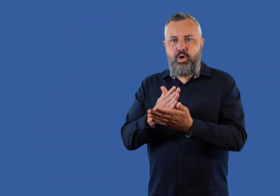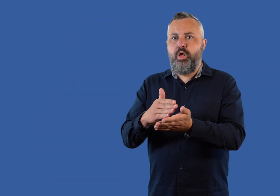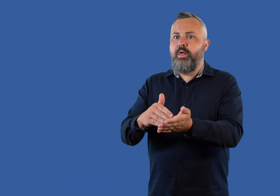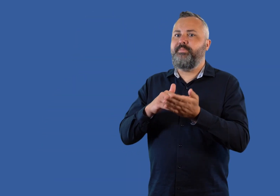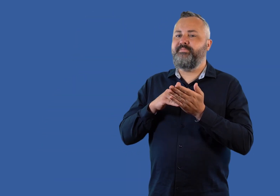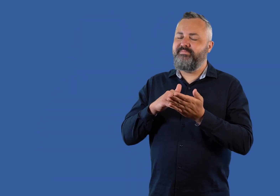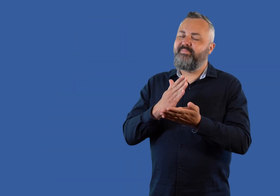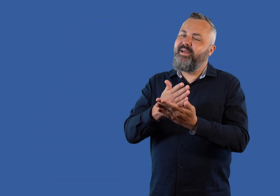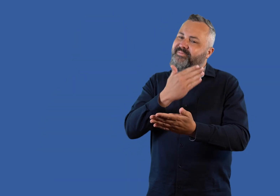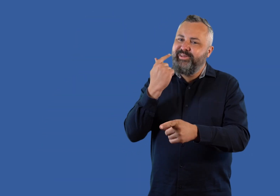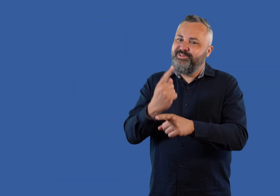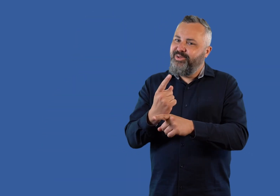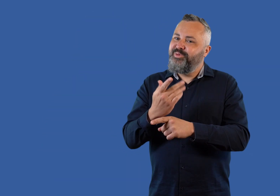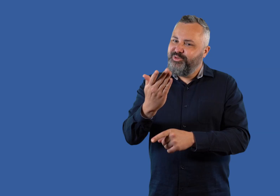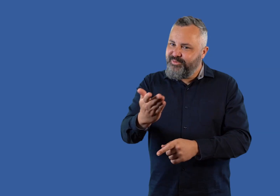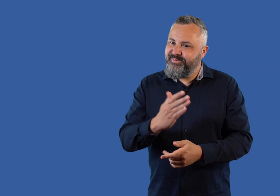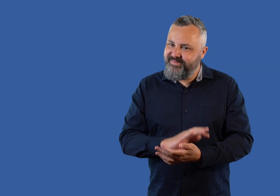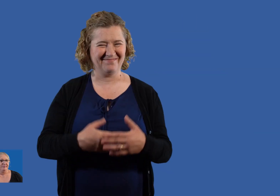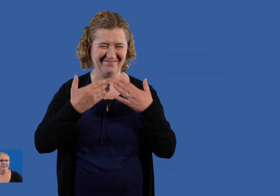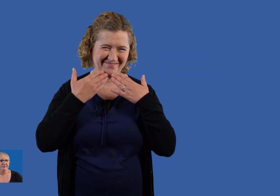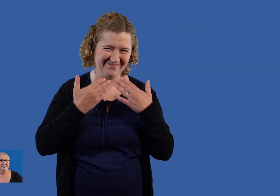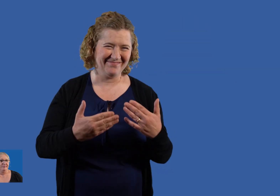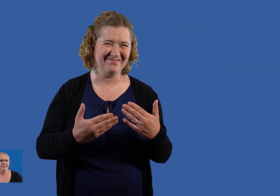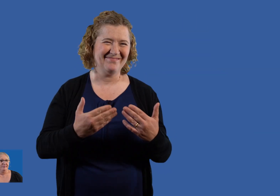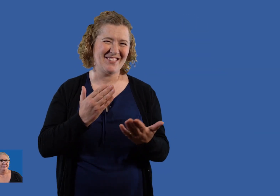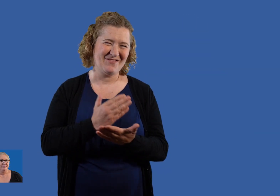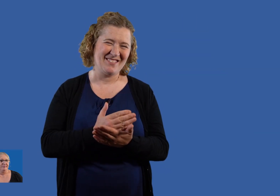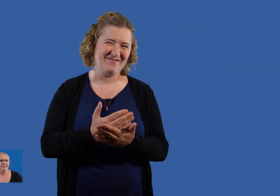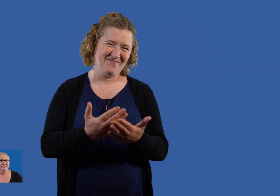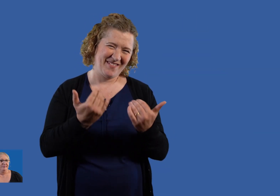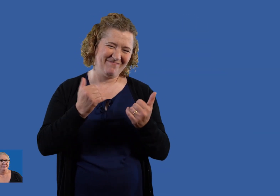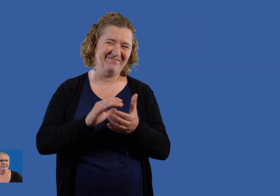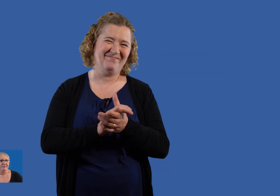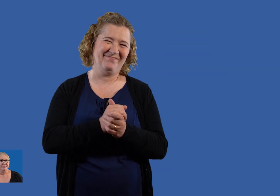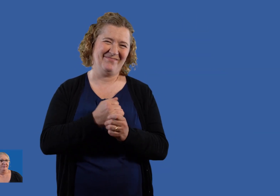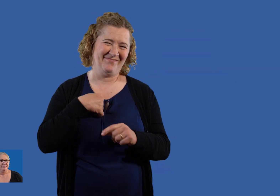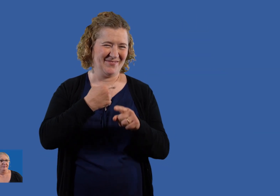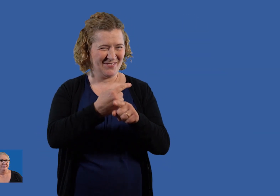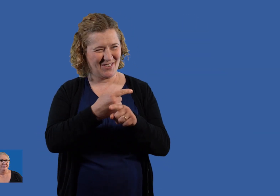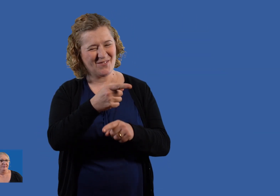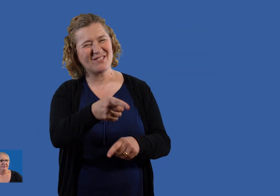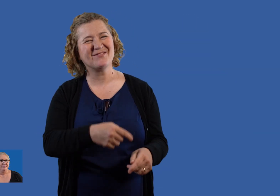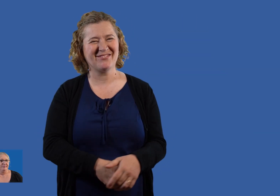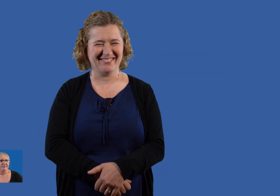helpful, and it's been lovely to chat with you. Thank you, James. You're most welcome, and lovely to chat with you as well.